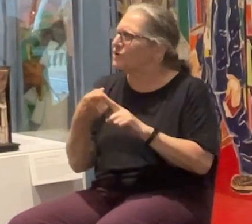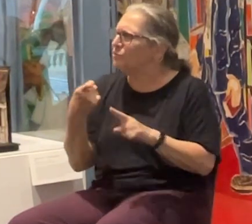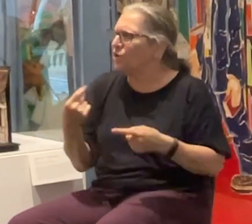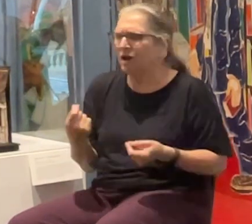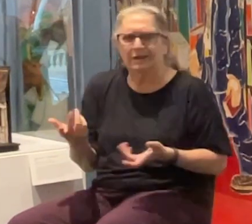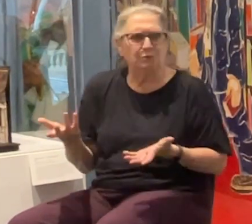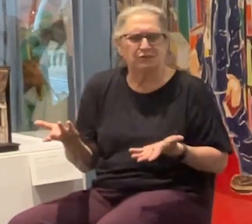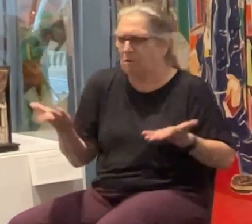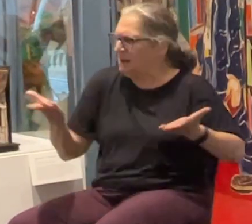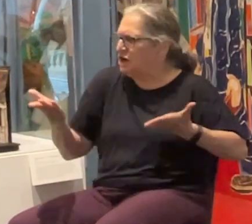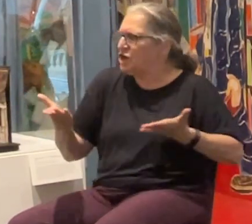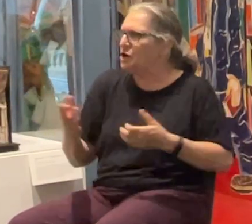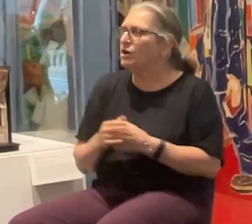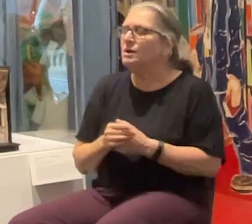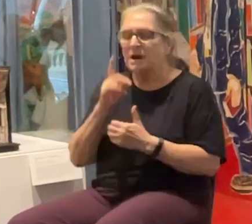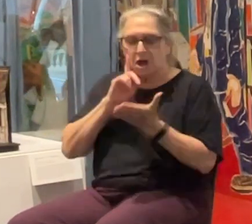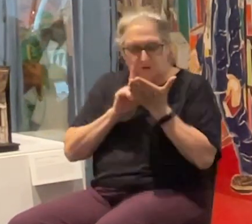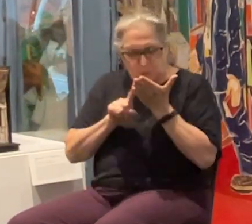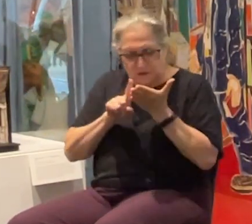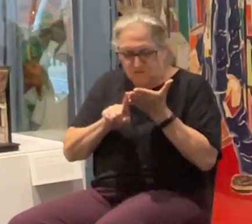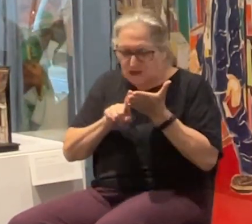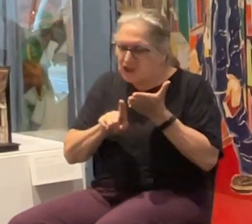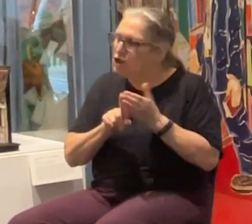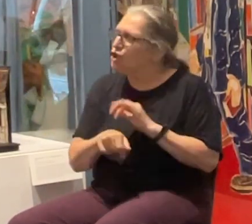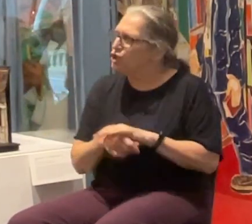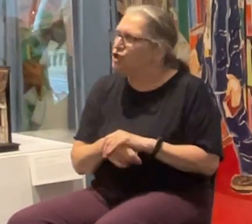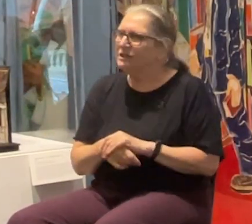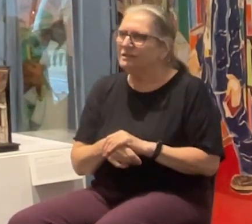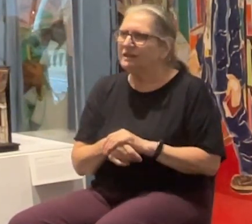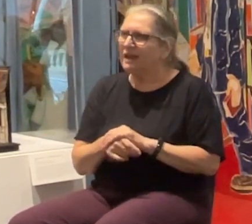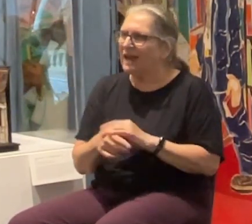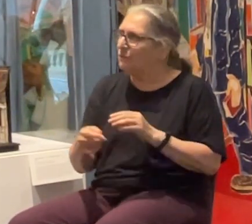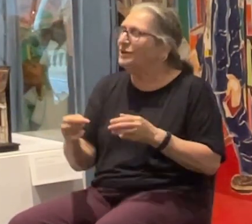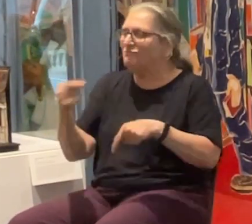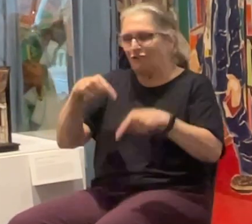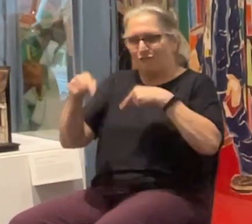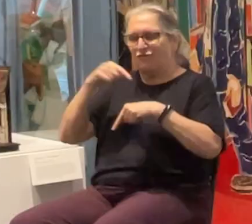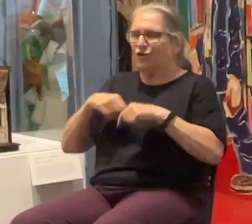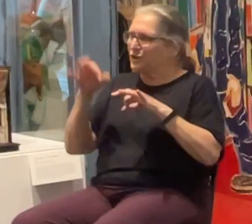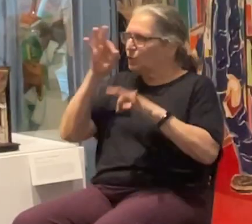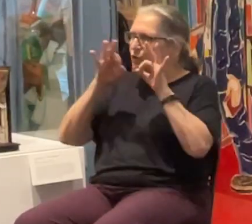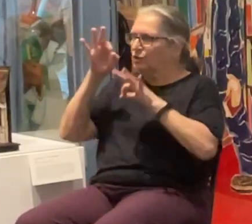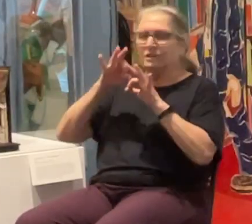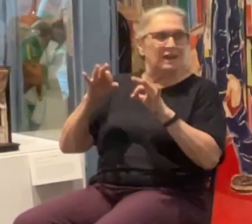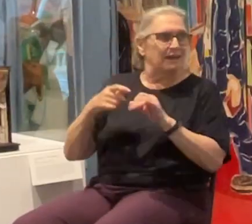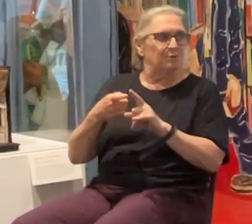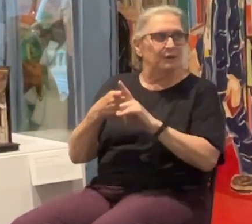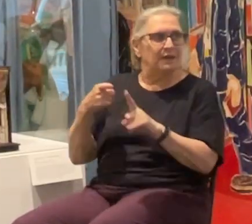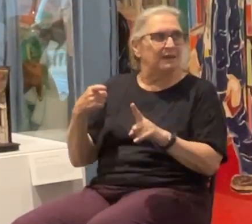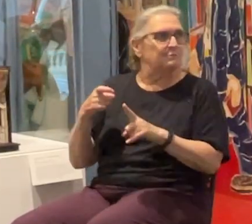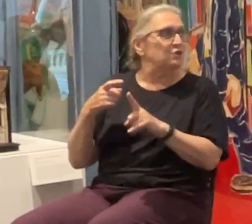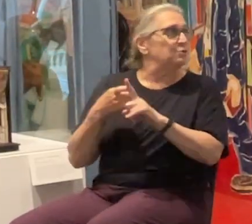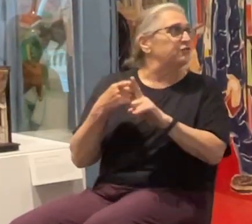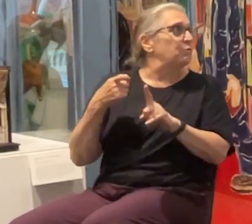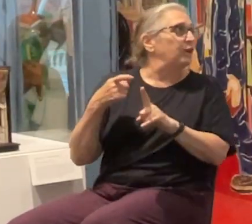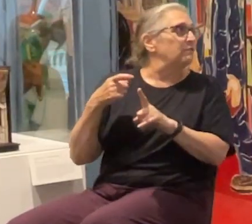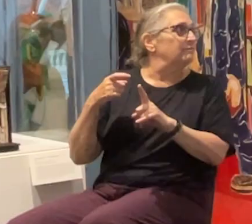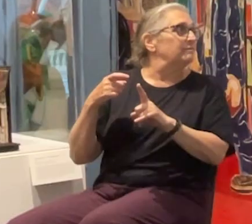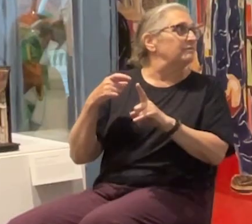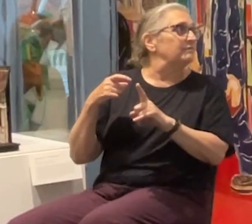as far as I was concerned. But we reverse Googled it and found out it's from Jabberwocky. Yeah, Masha will be happy to hear that